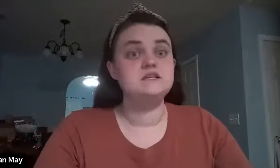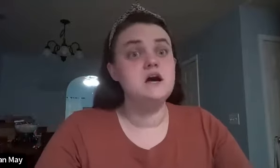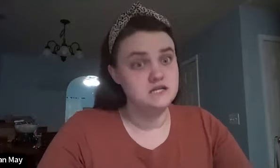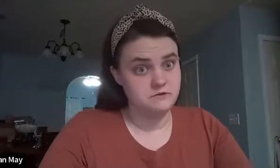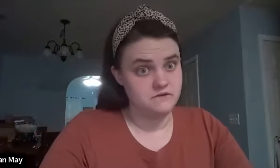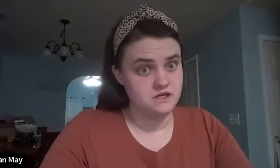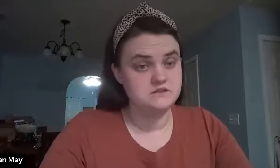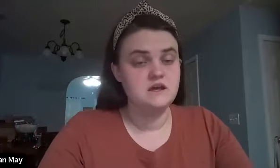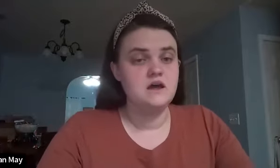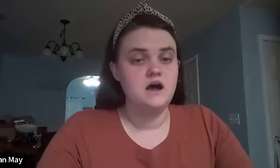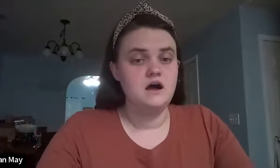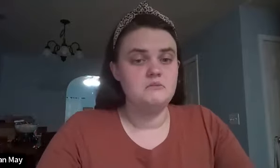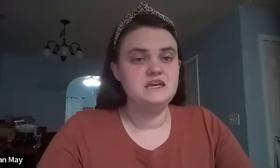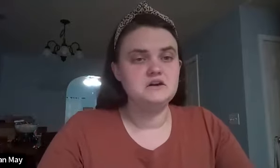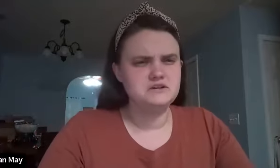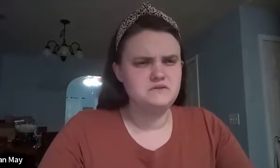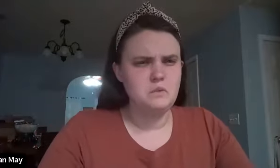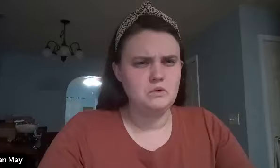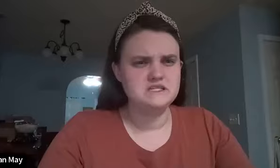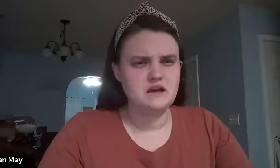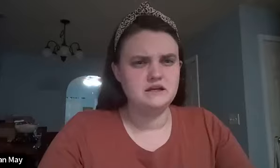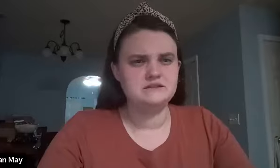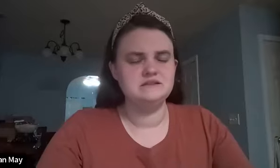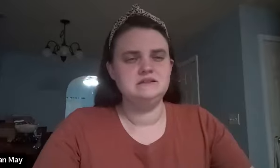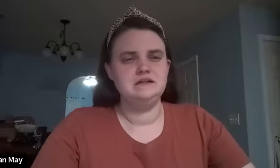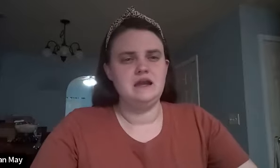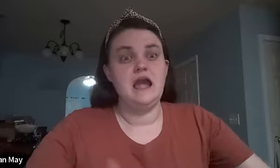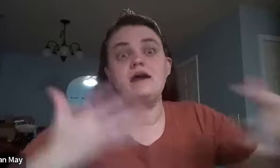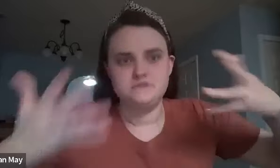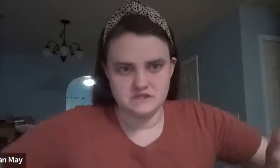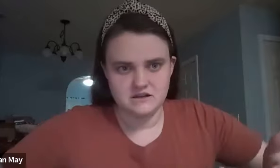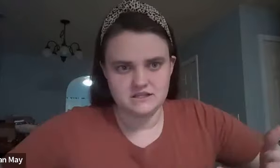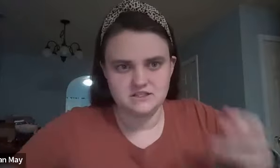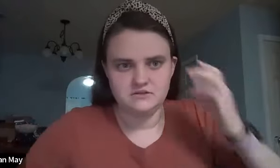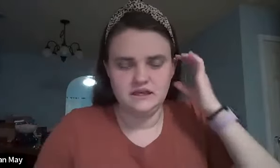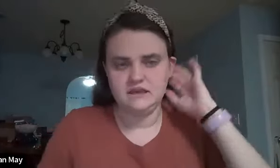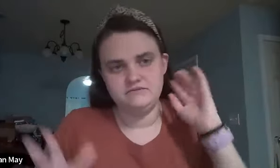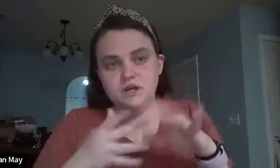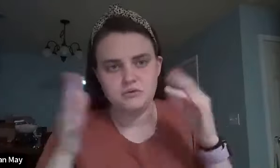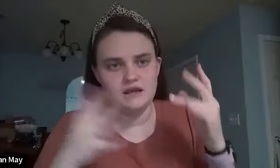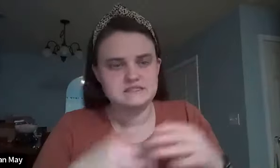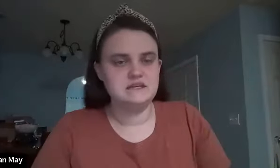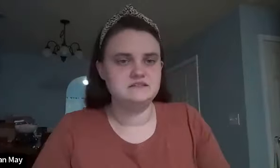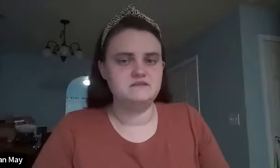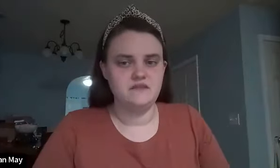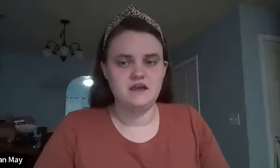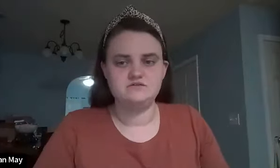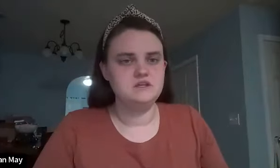ton of different videos. He can also give you more signs after this class too, like practicing and stuff like that. It's really